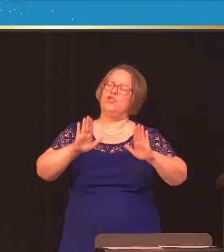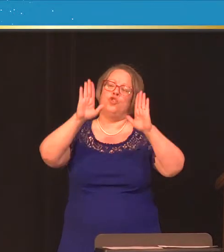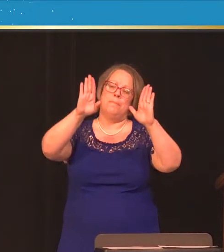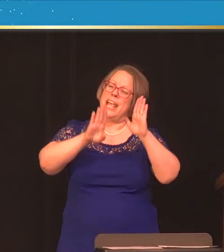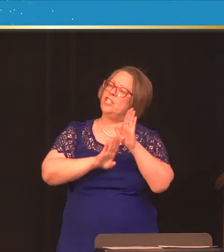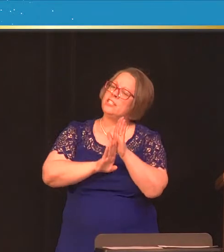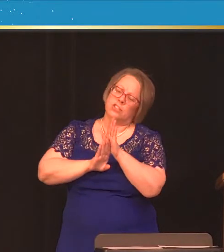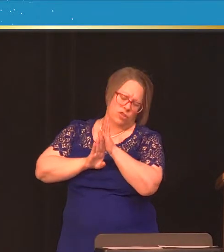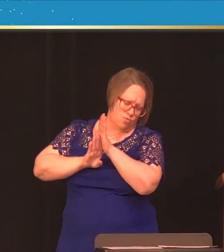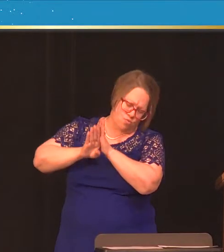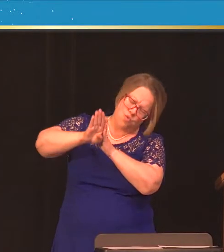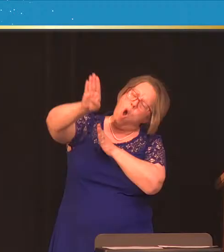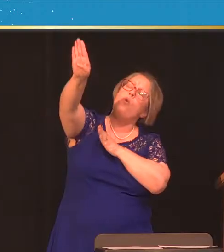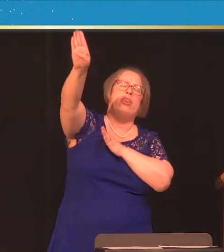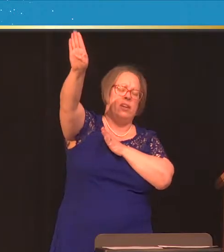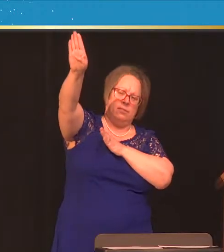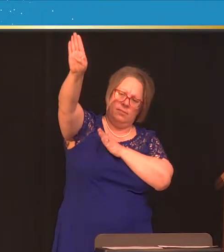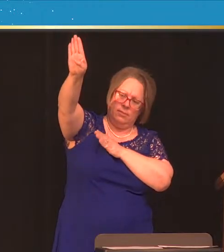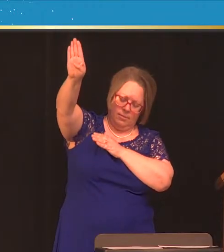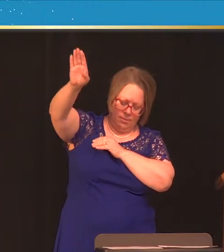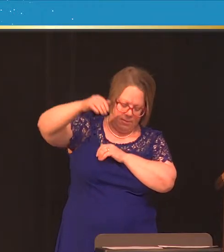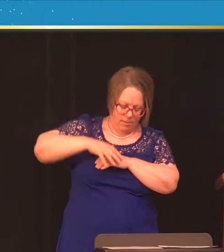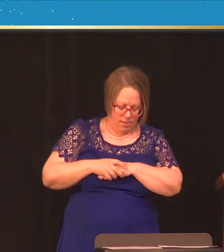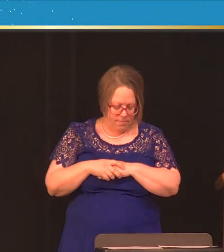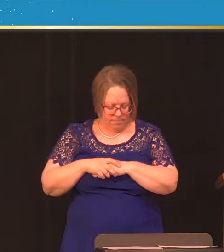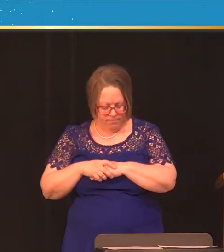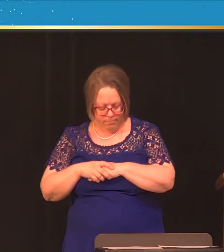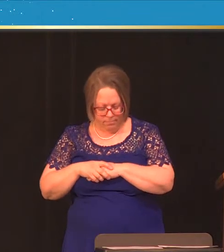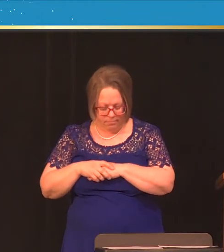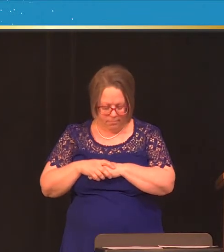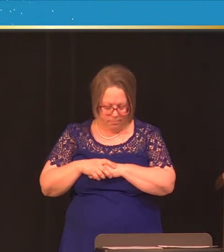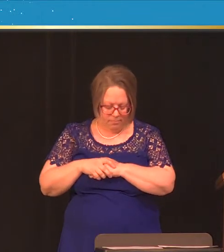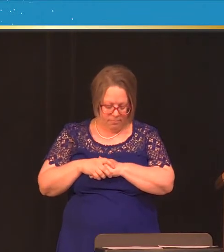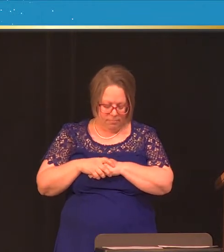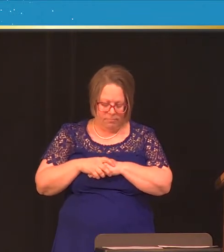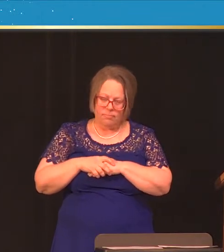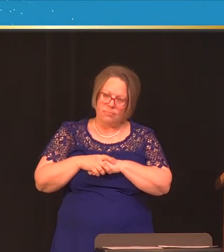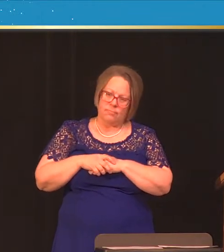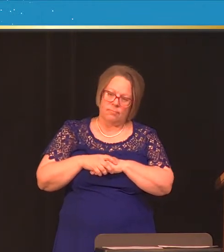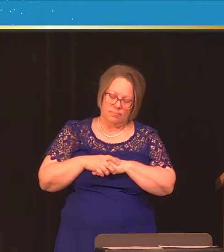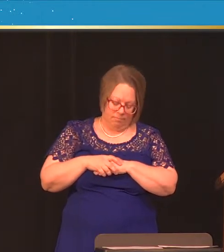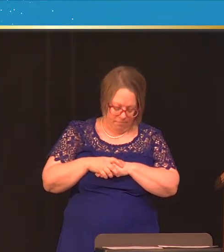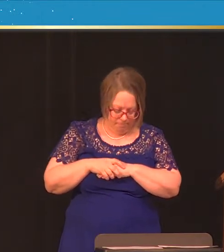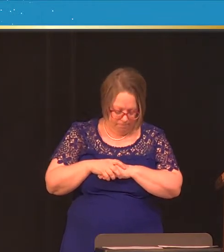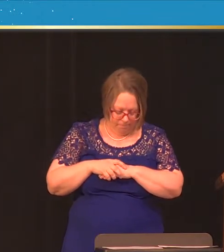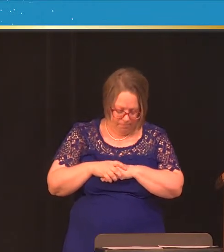you are someone who represents the heart of what it means to grow on a journey.